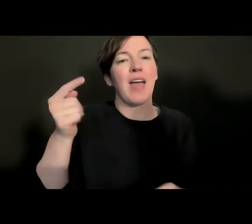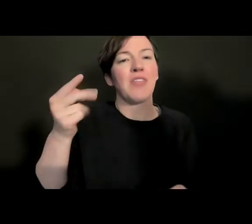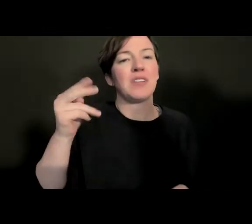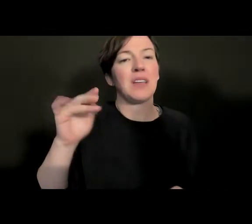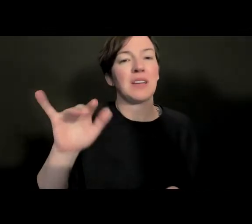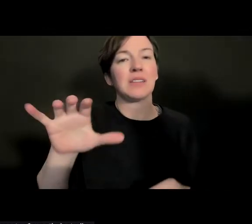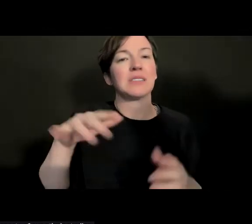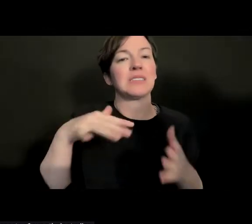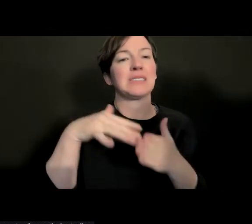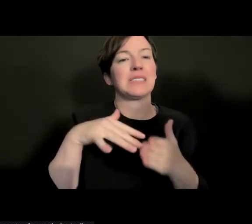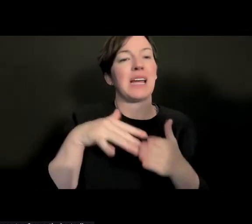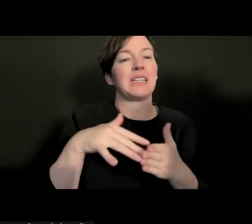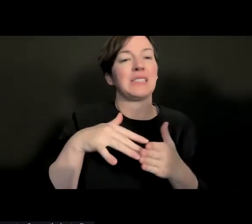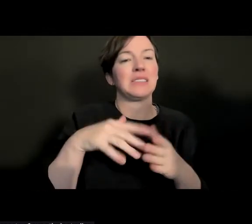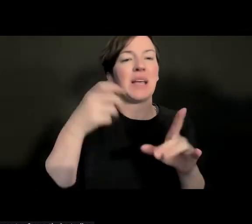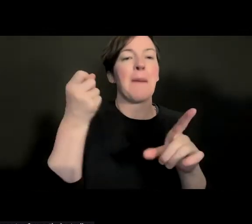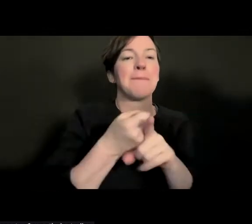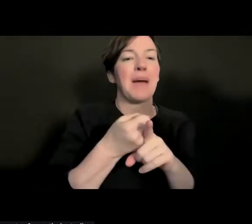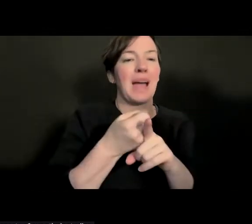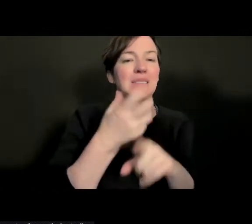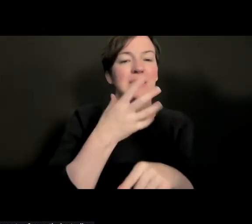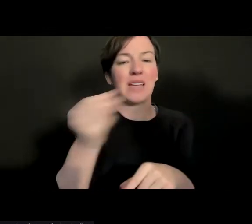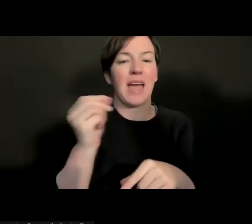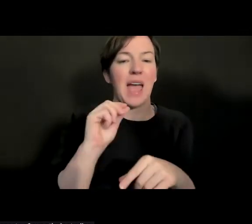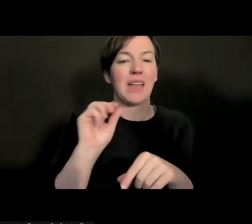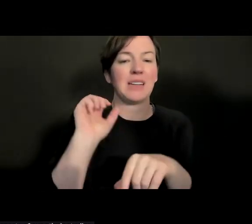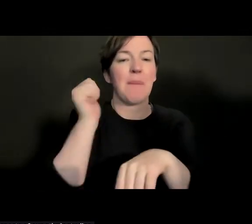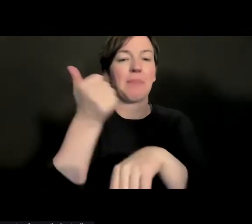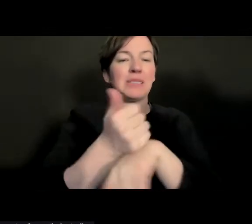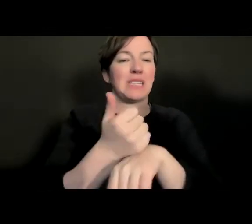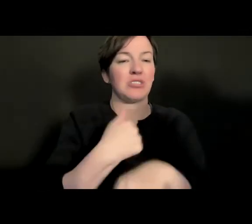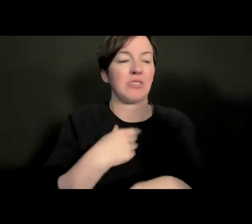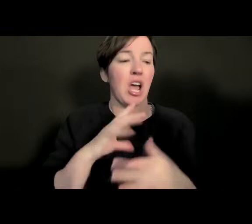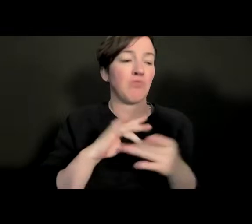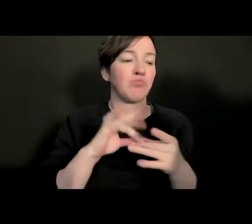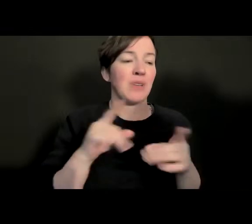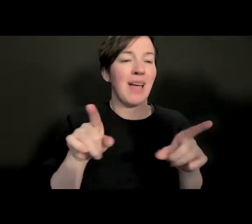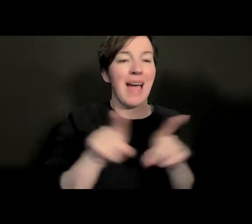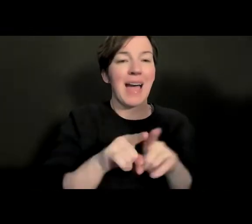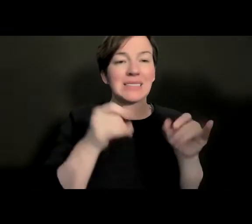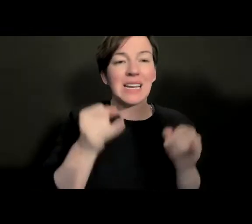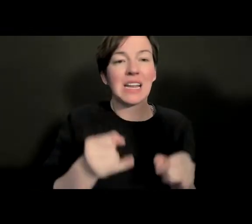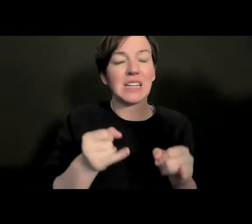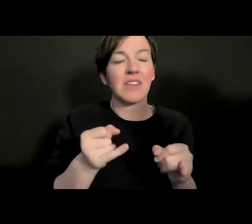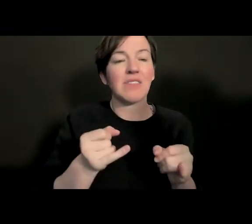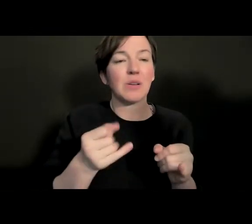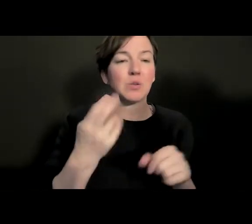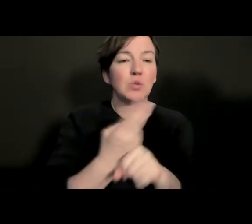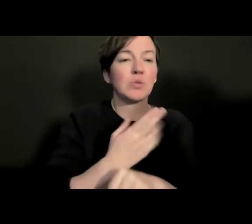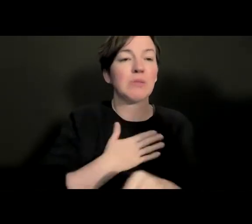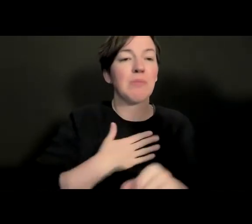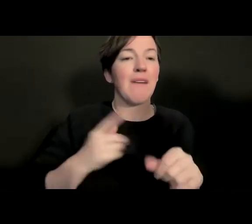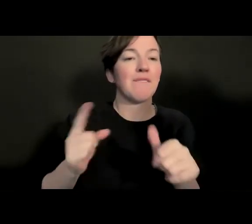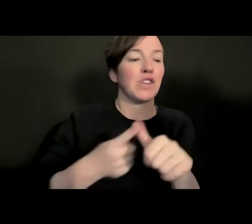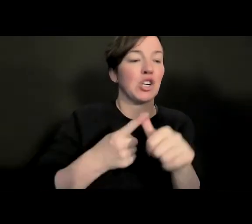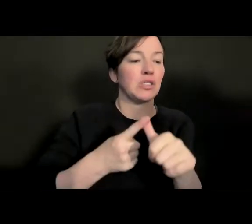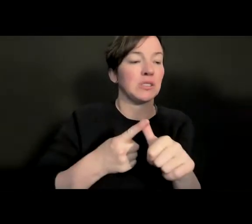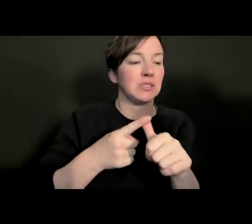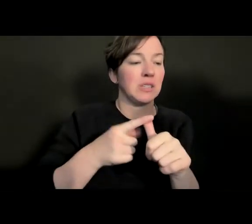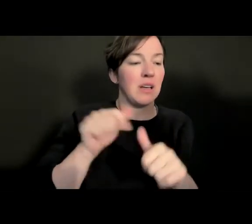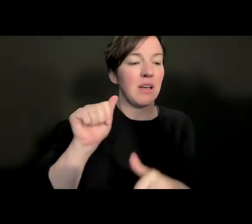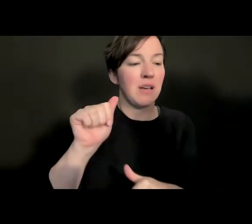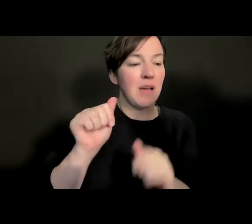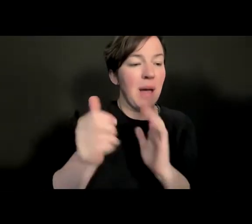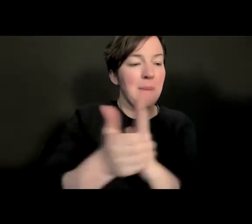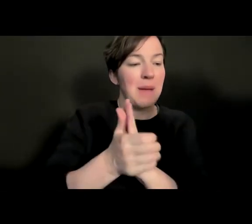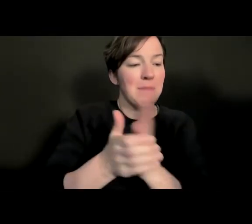and its broader impact. I spoke as an individual, exercising my First Amendment right to free speech, and as